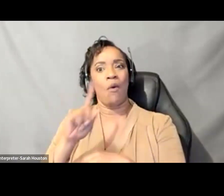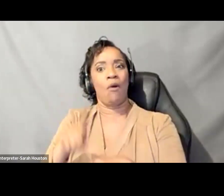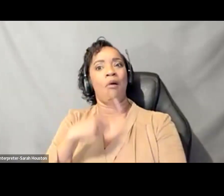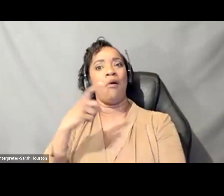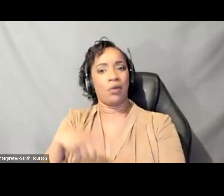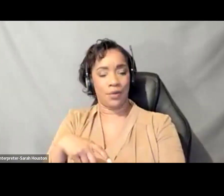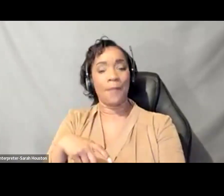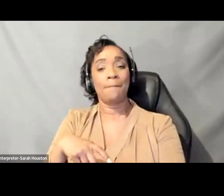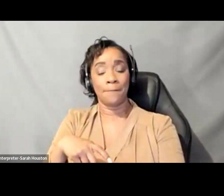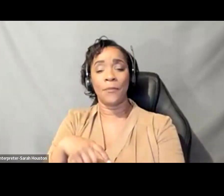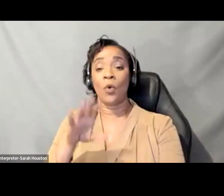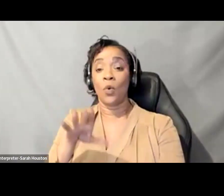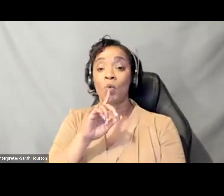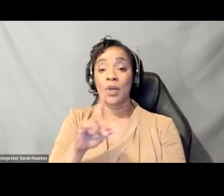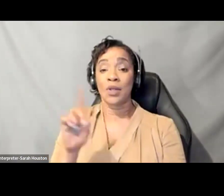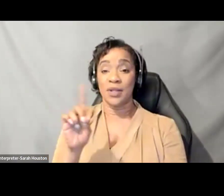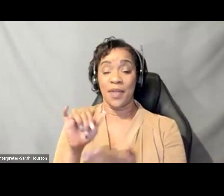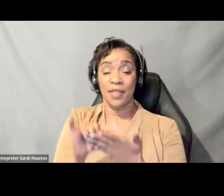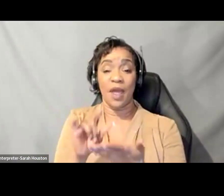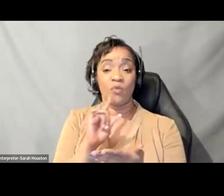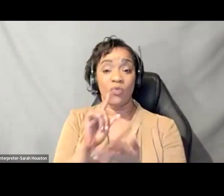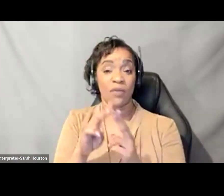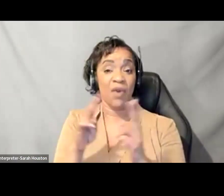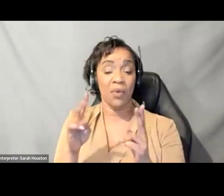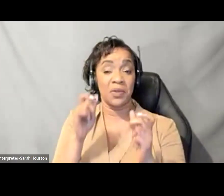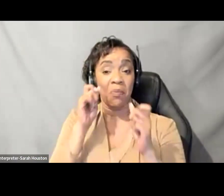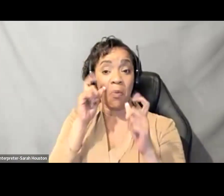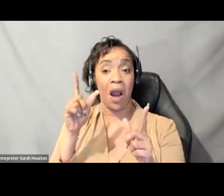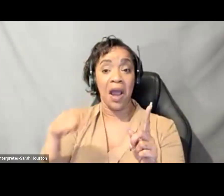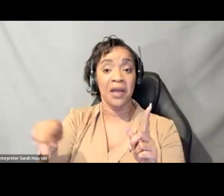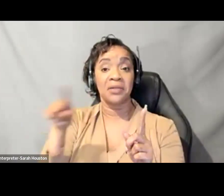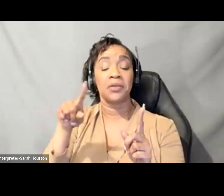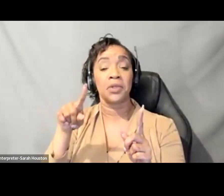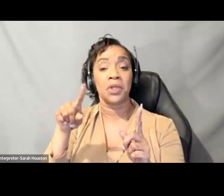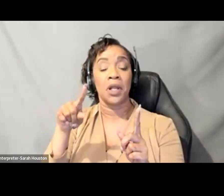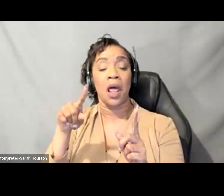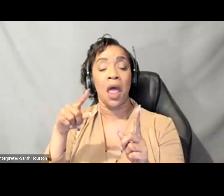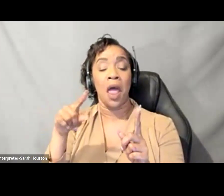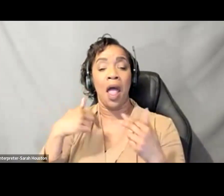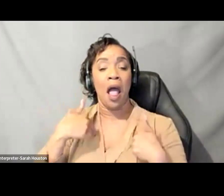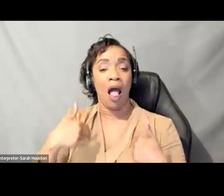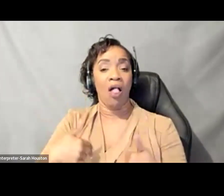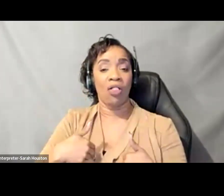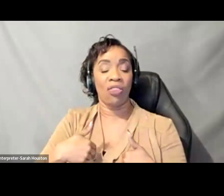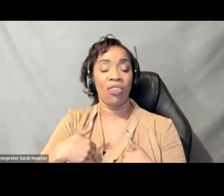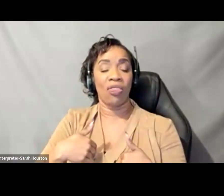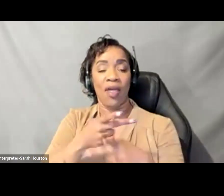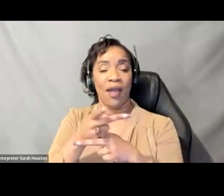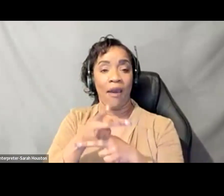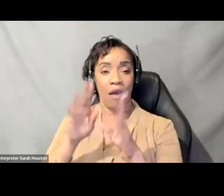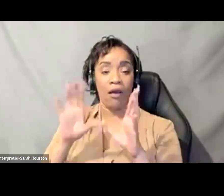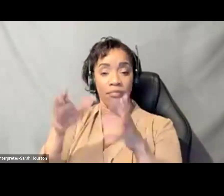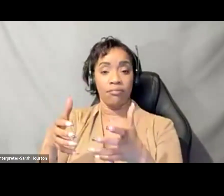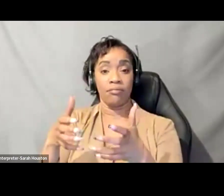really was surprising to clinicians and healthcare workforce was the number of patients